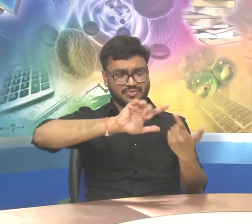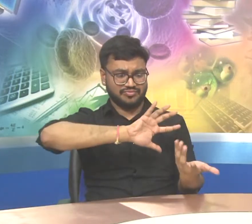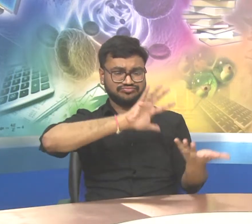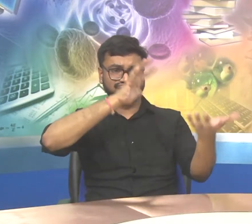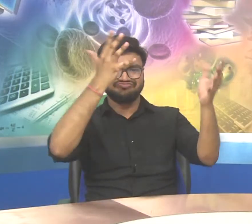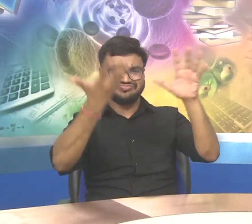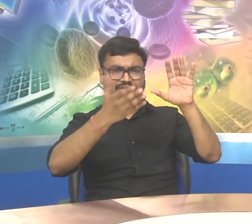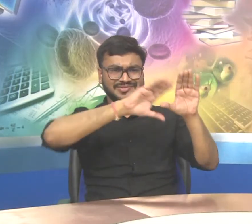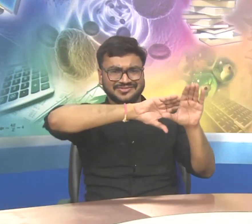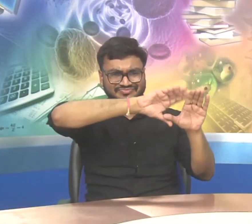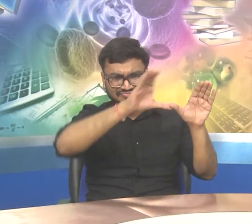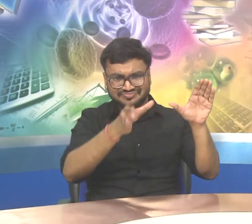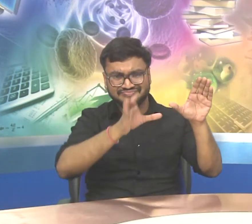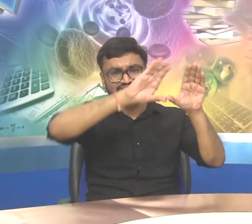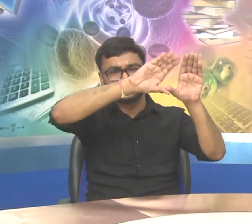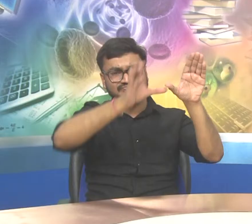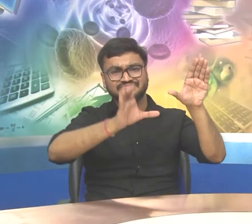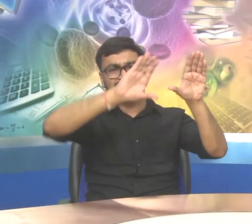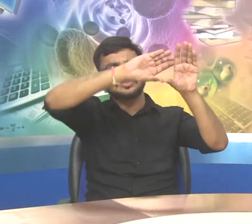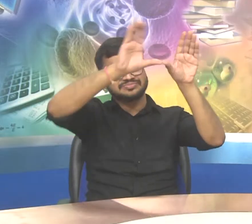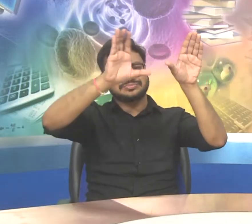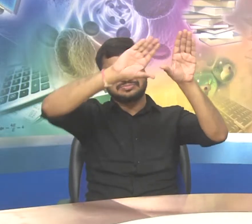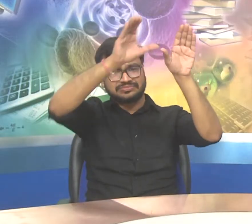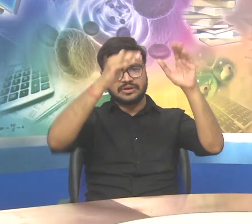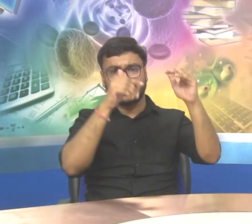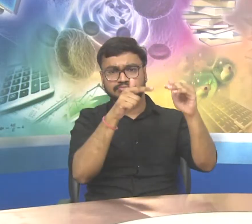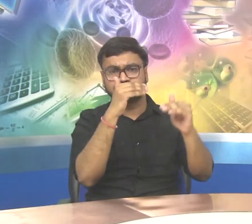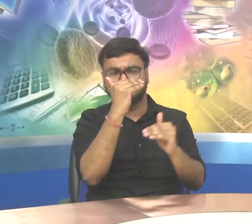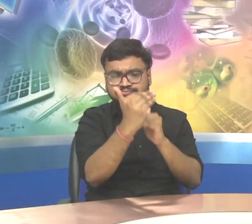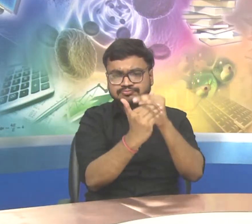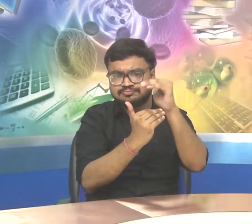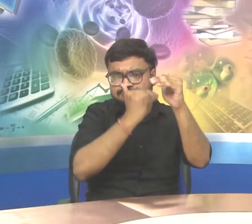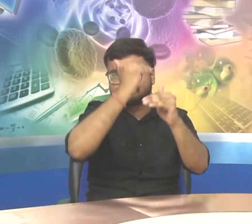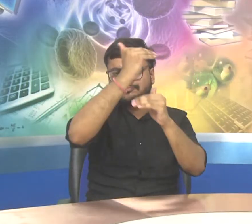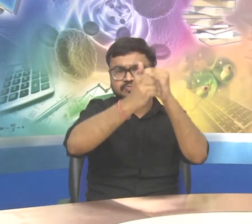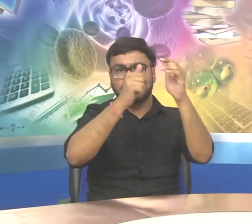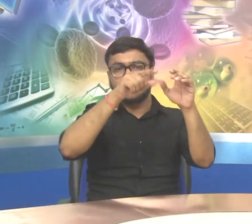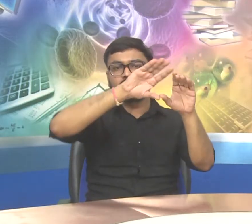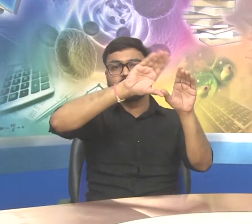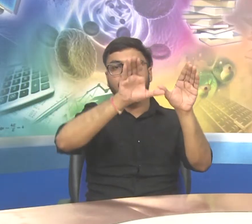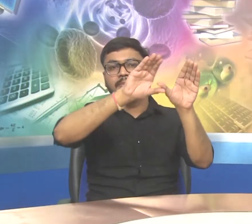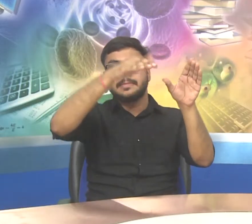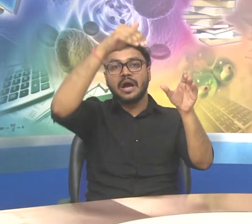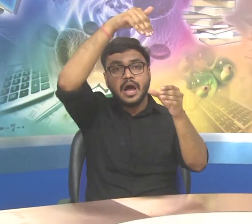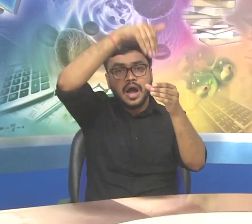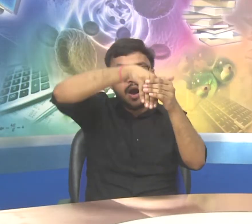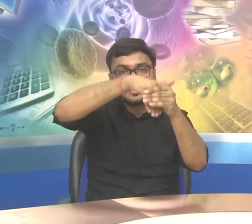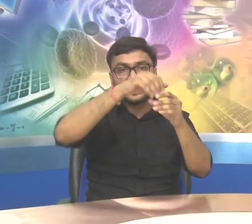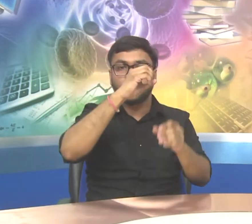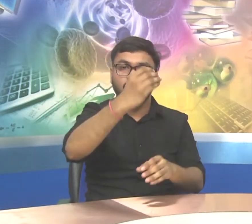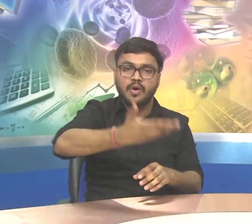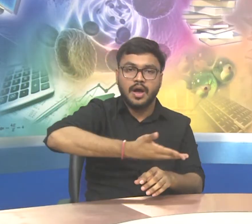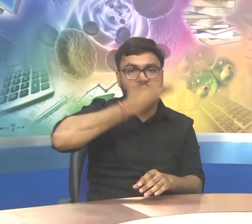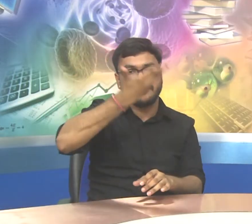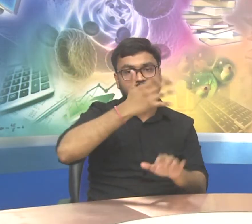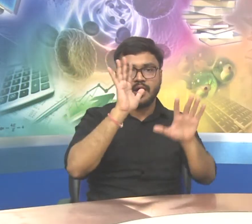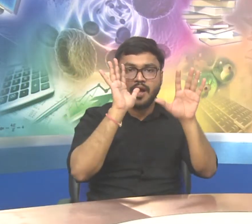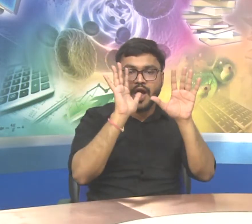This oxygen slowly built up in the atmosphere and allowed more complex